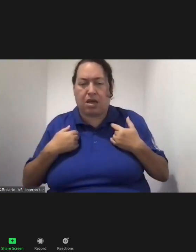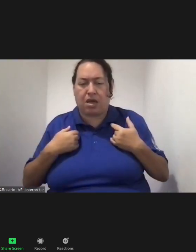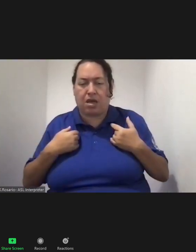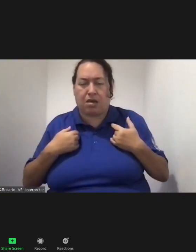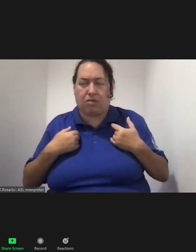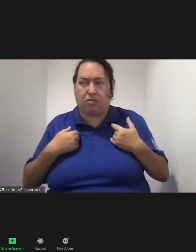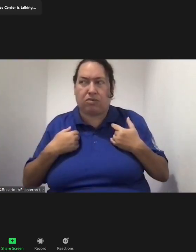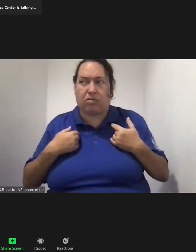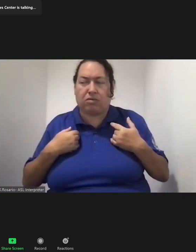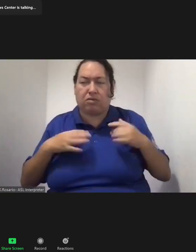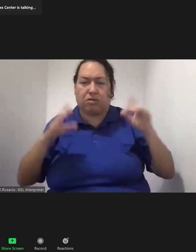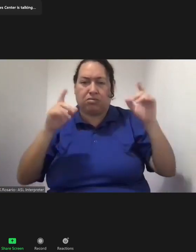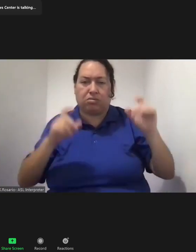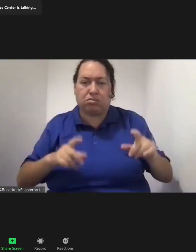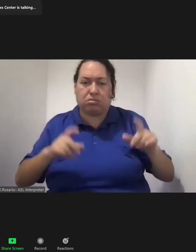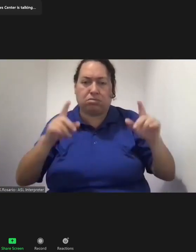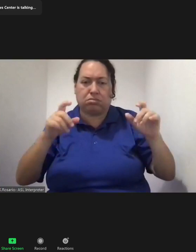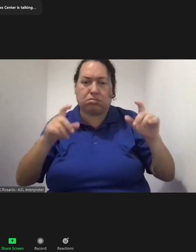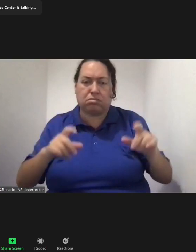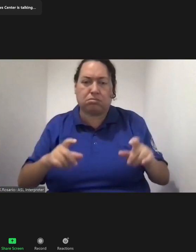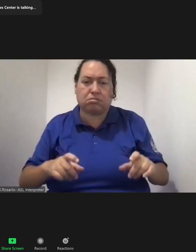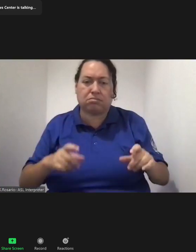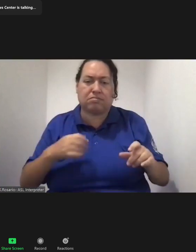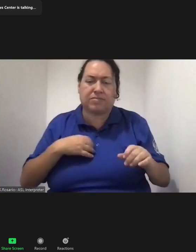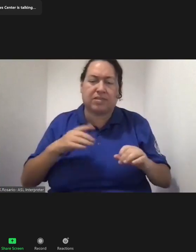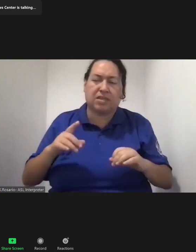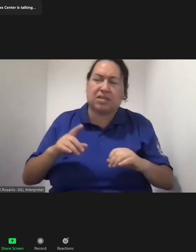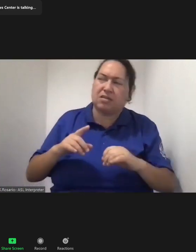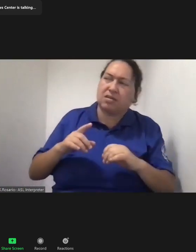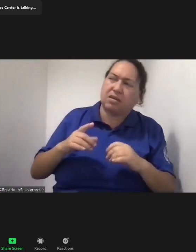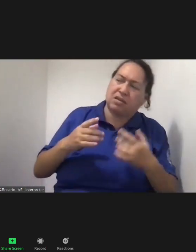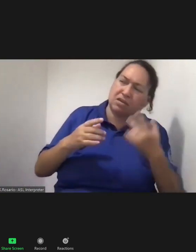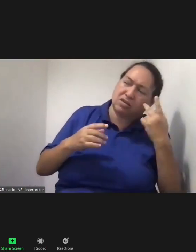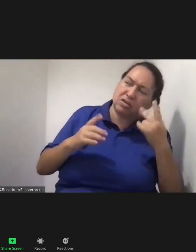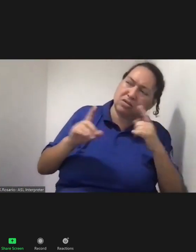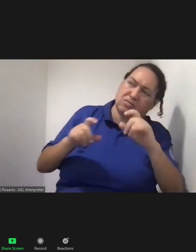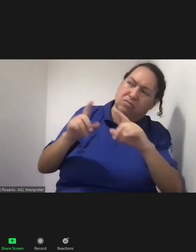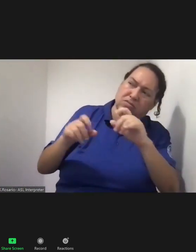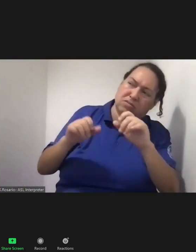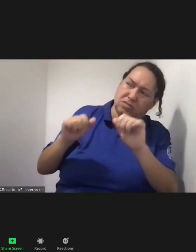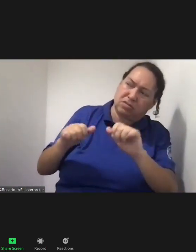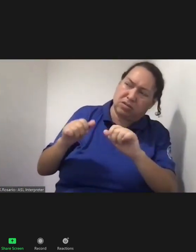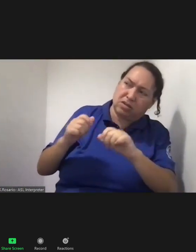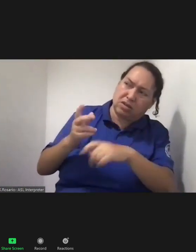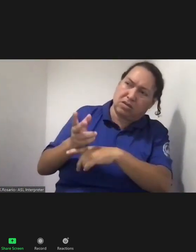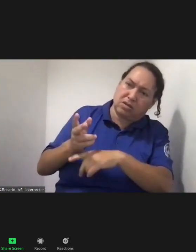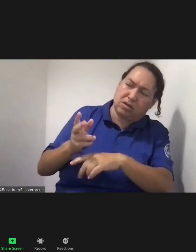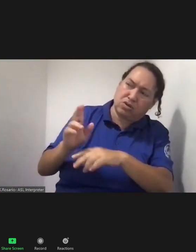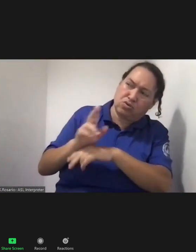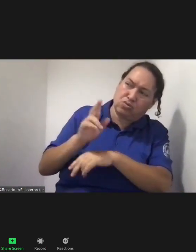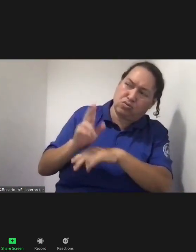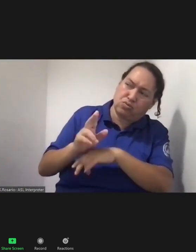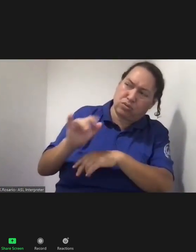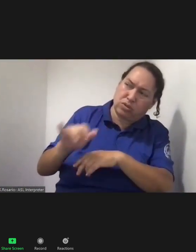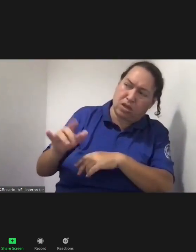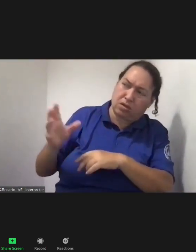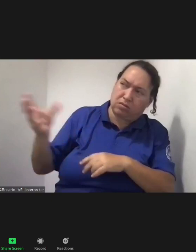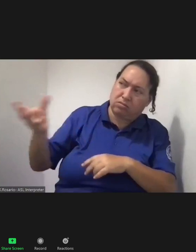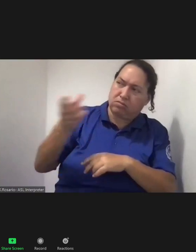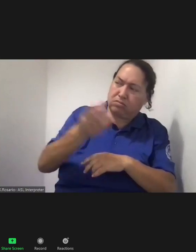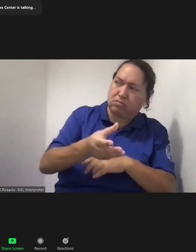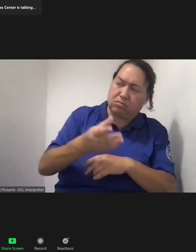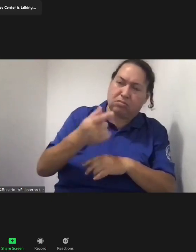kits. They're asking whether they can just avail of that for their planned project to test